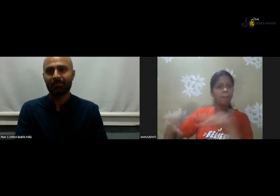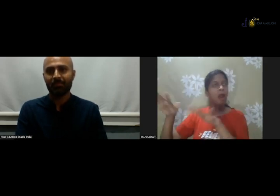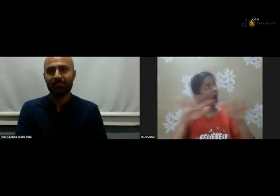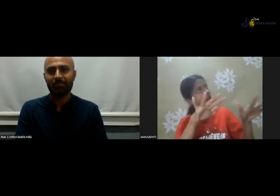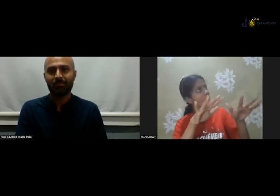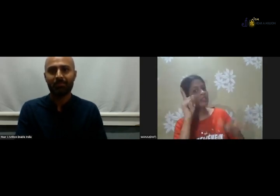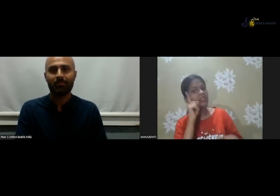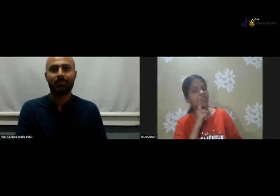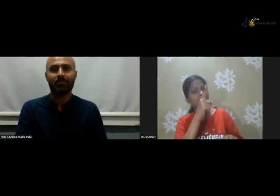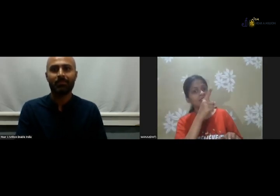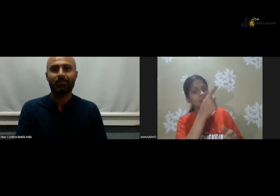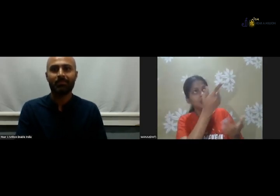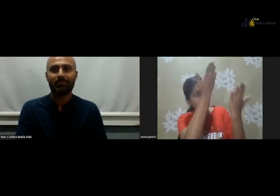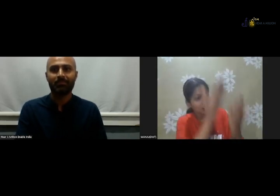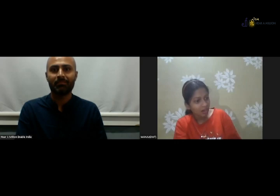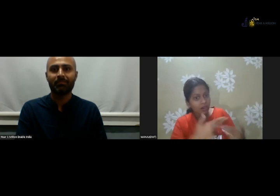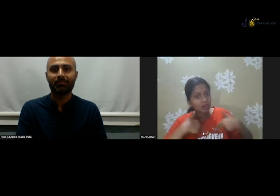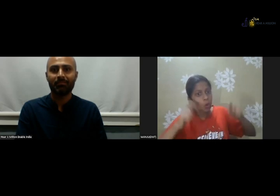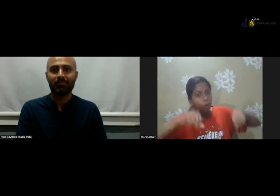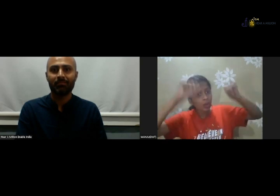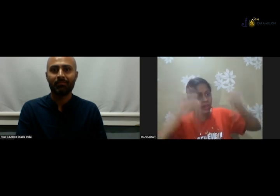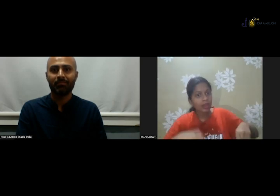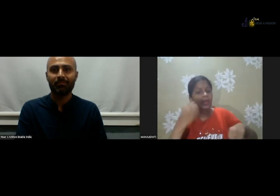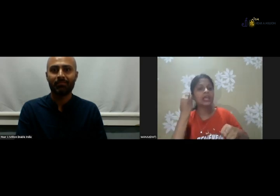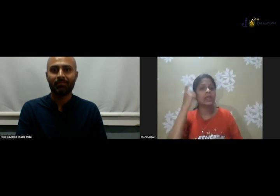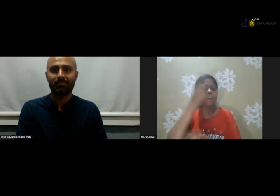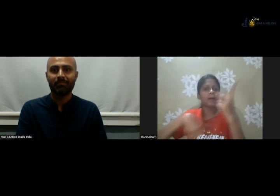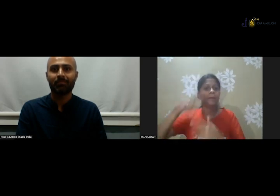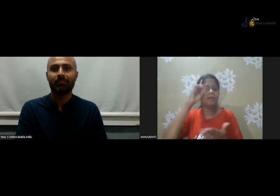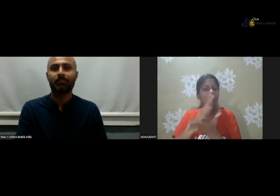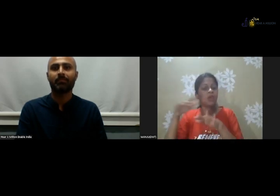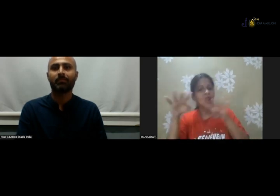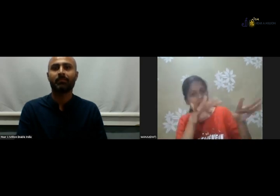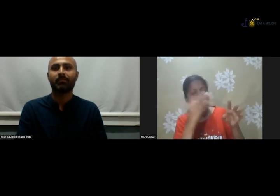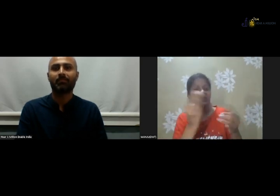to do advocacy for deaf people. And